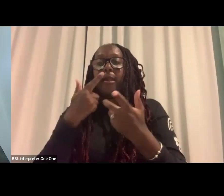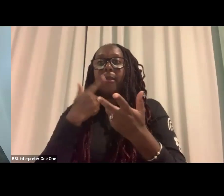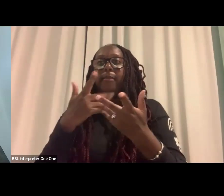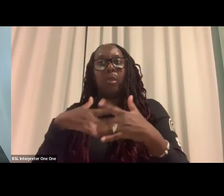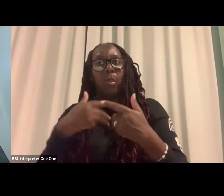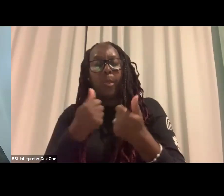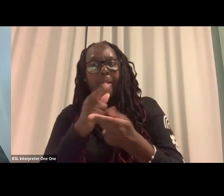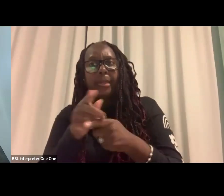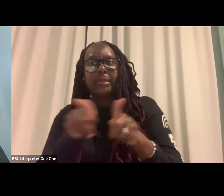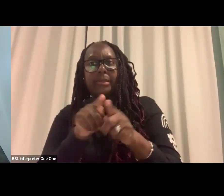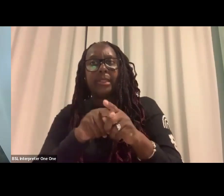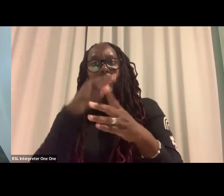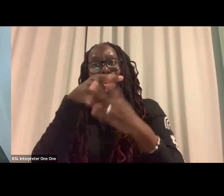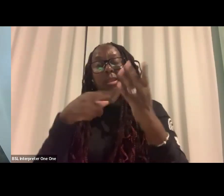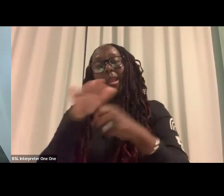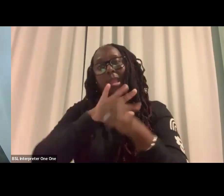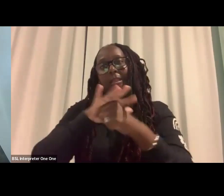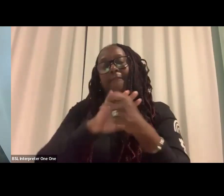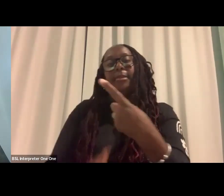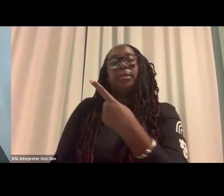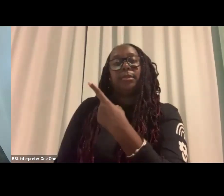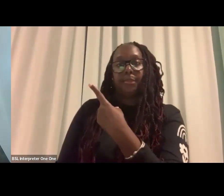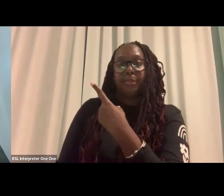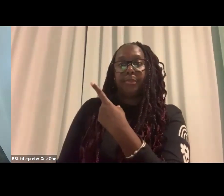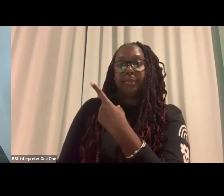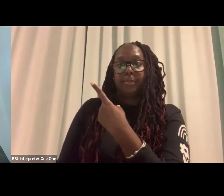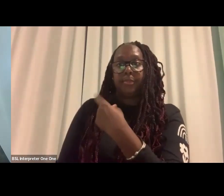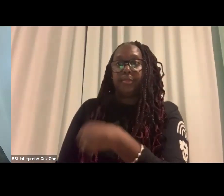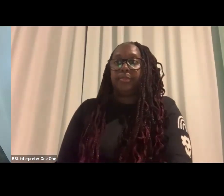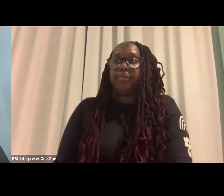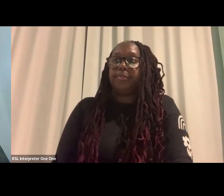conditions across the 9 domains. So this,